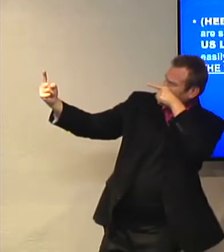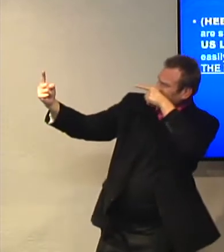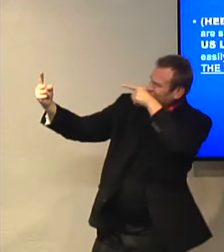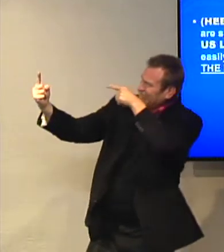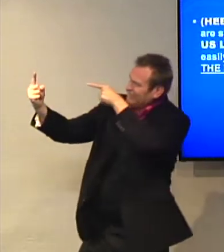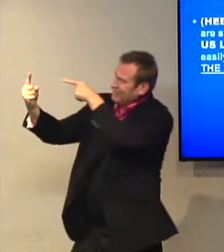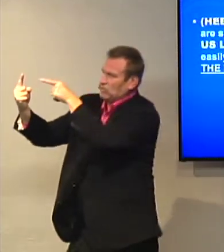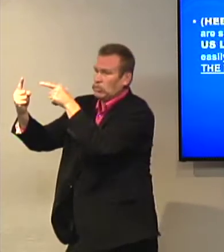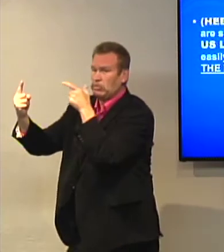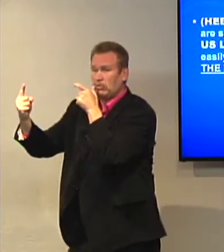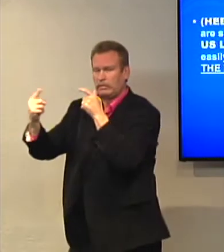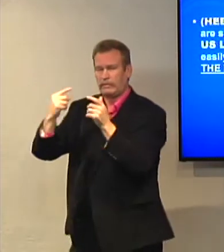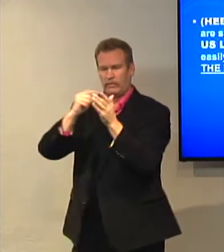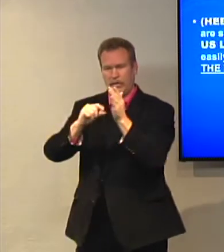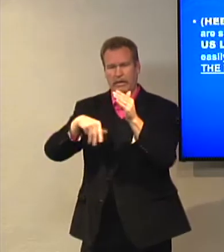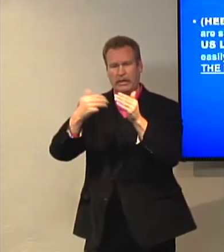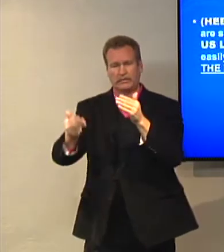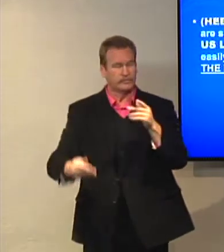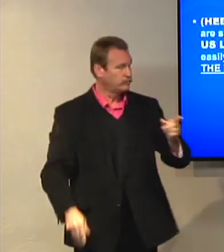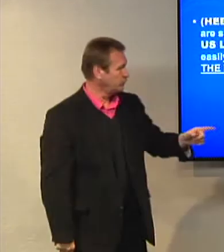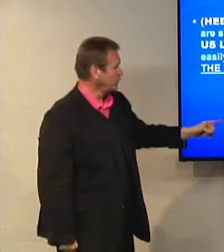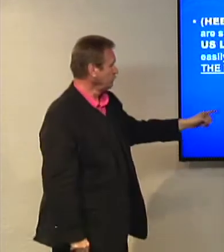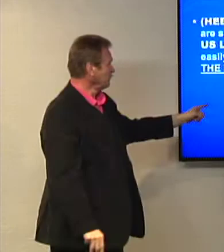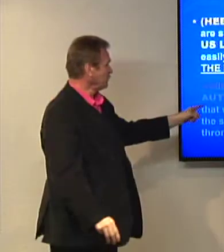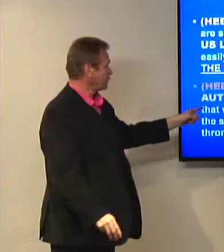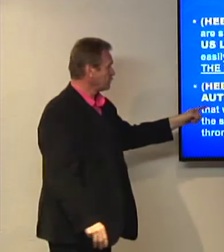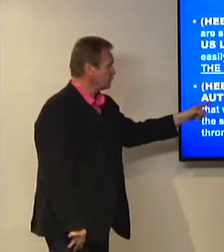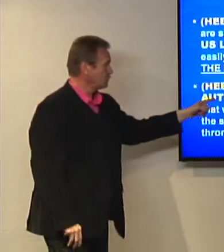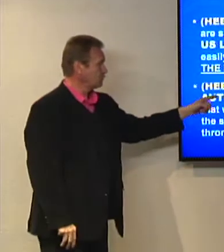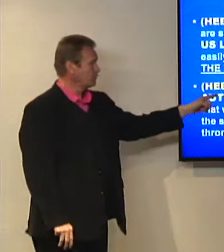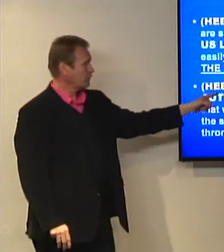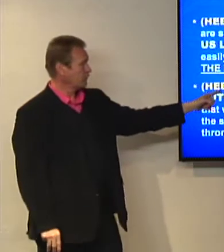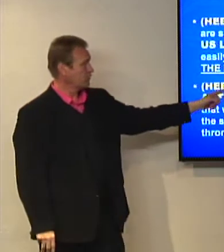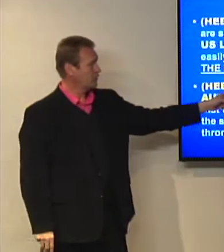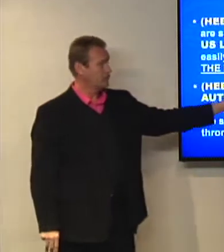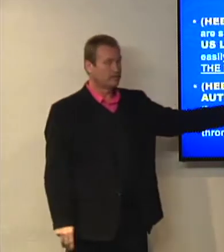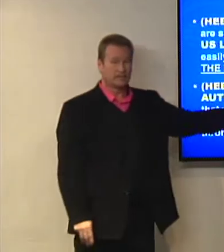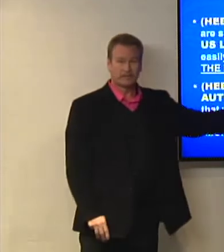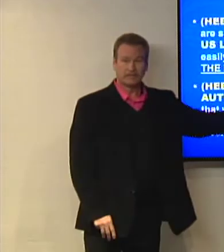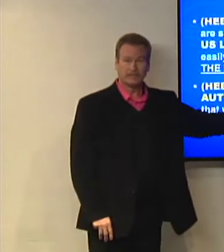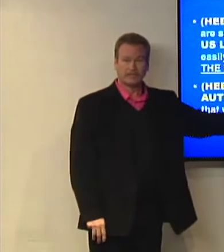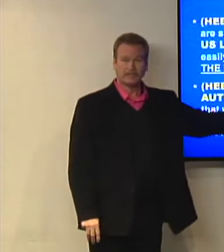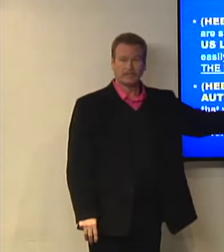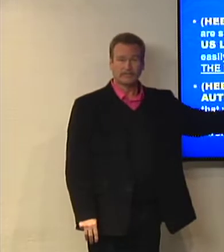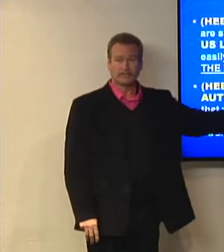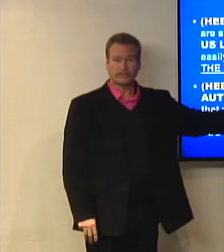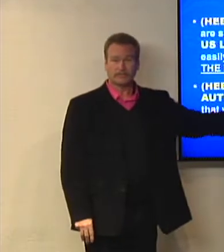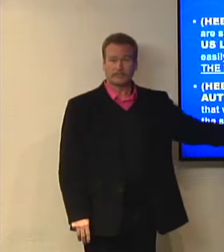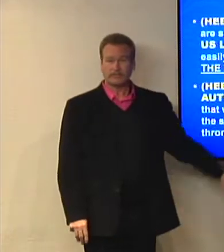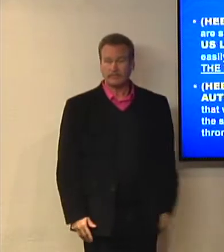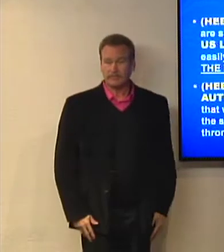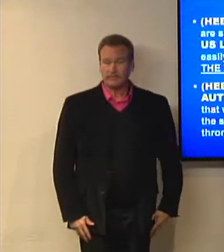we want to be like a racer in the Olympics, and we want to be running the race that's set before us. And then he gives us the key